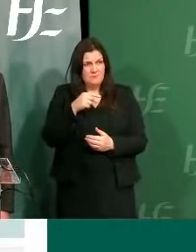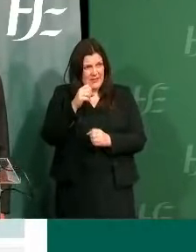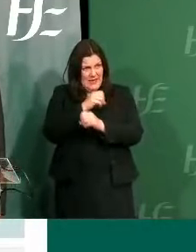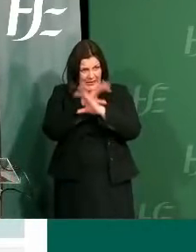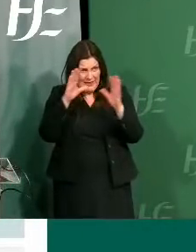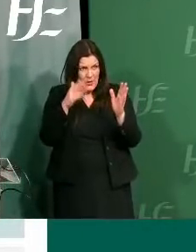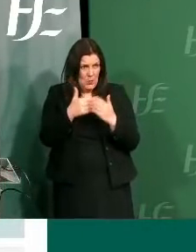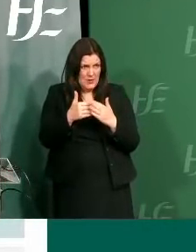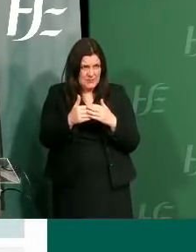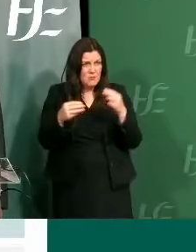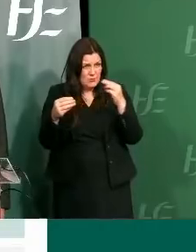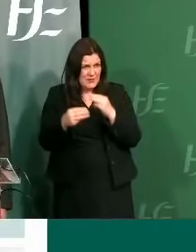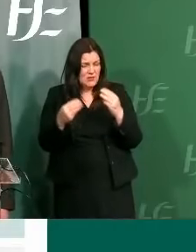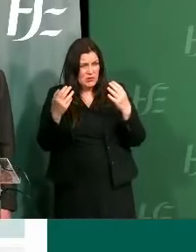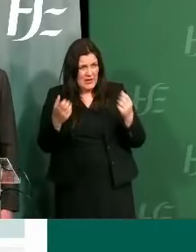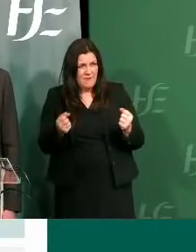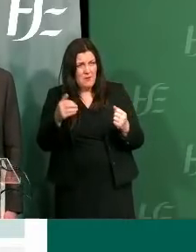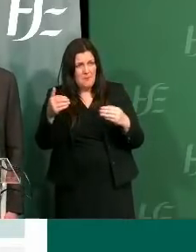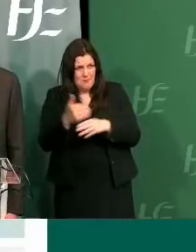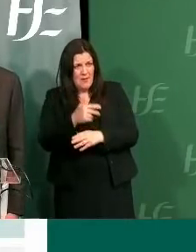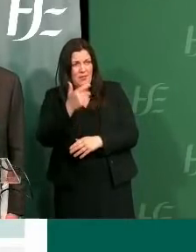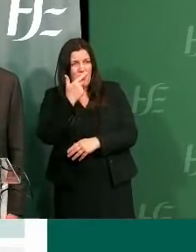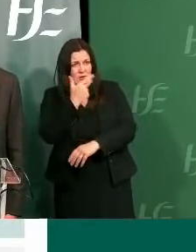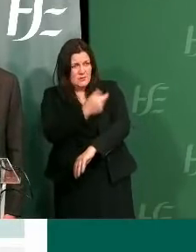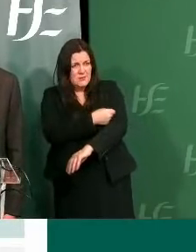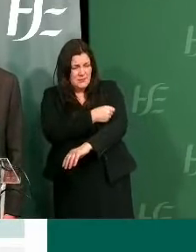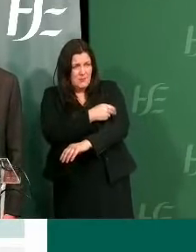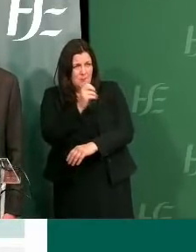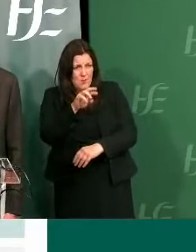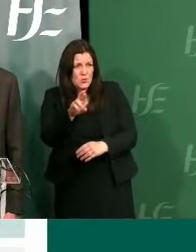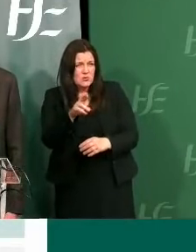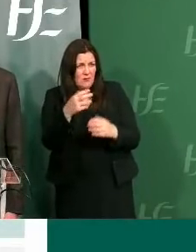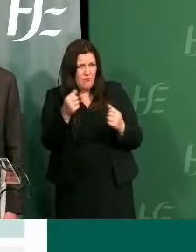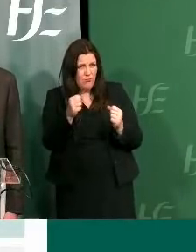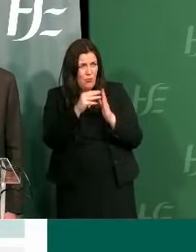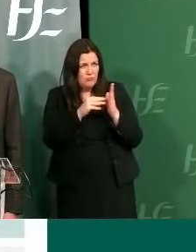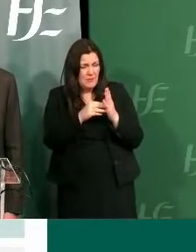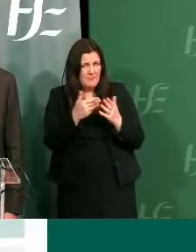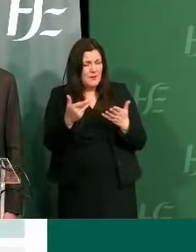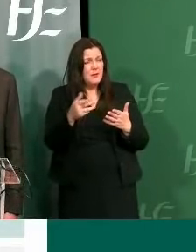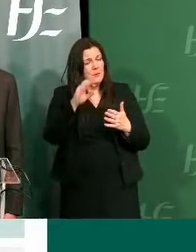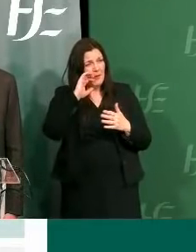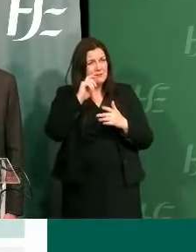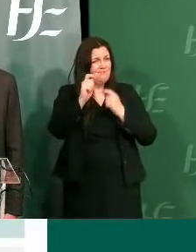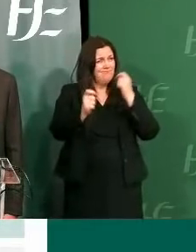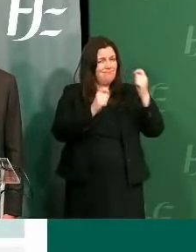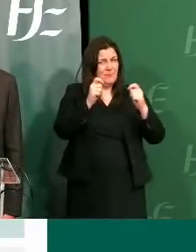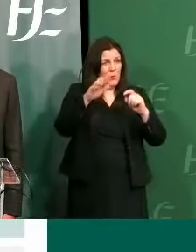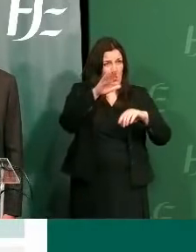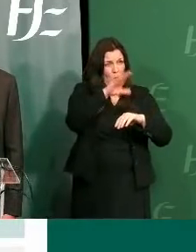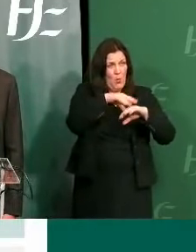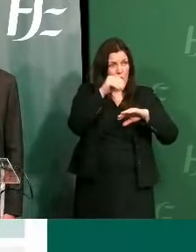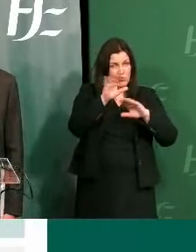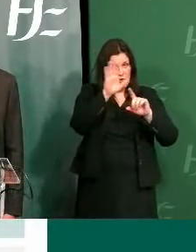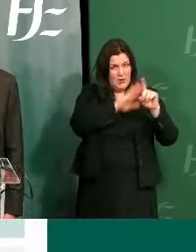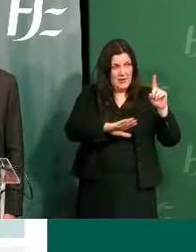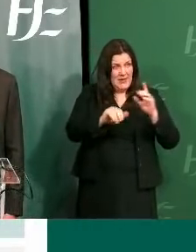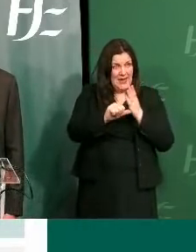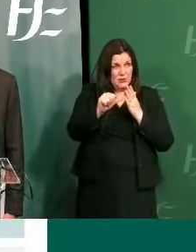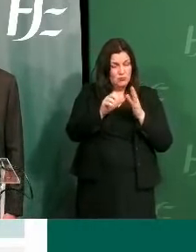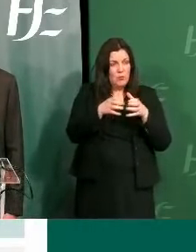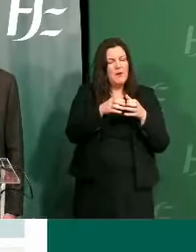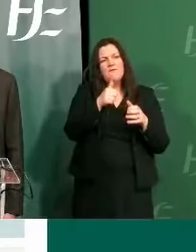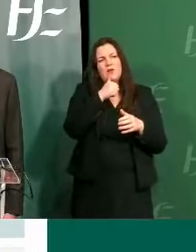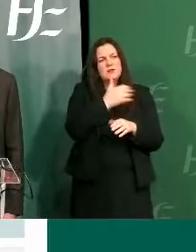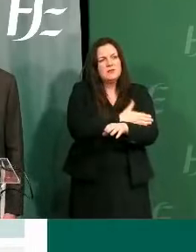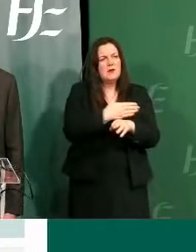the protection afforded by the booster vaccination program. Of course, it was rolled out in the older age group first, beginning in